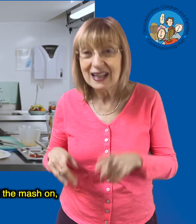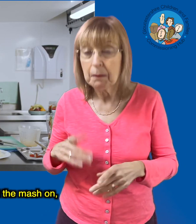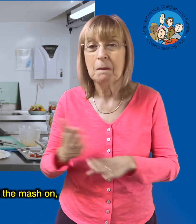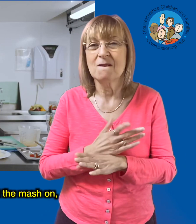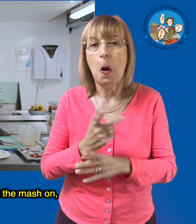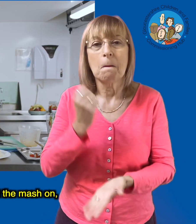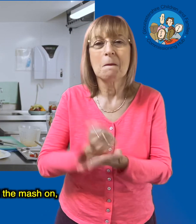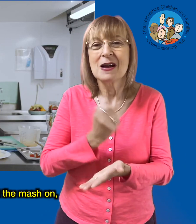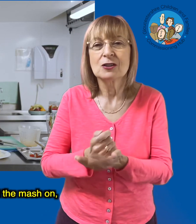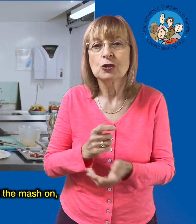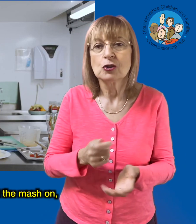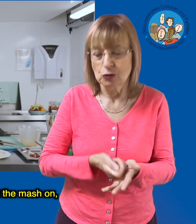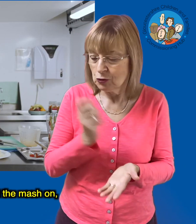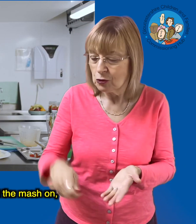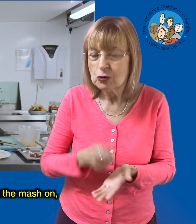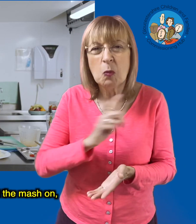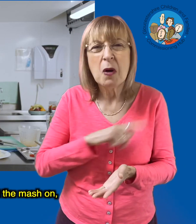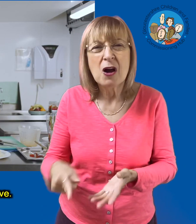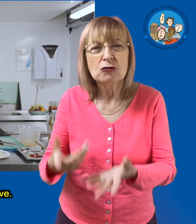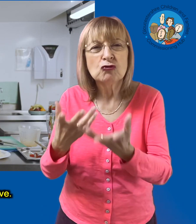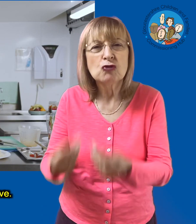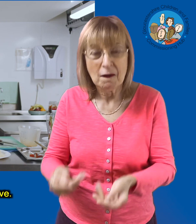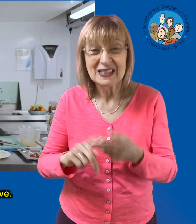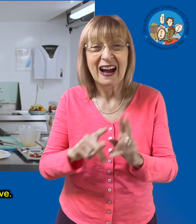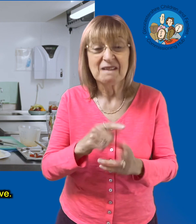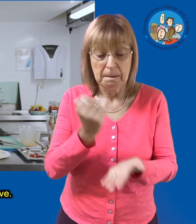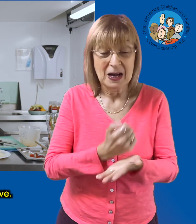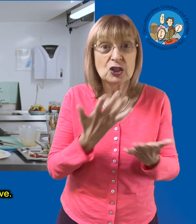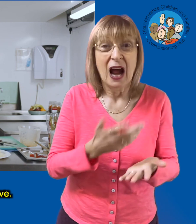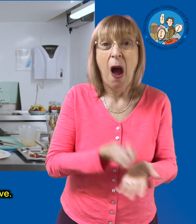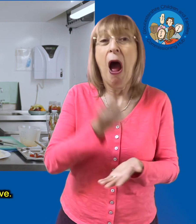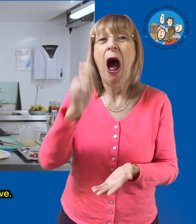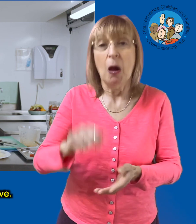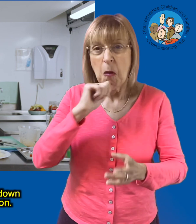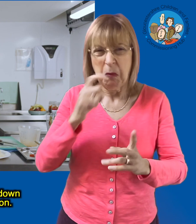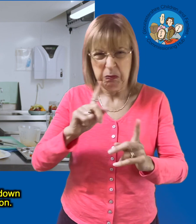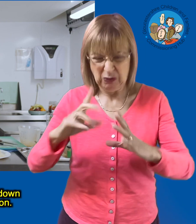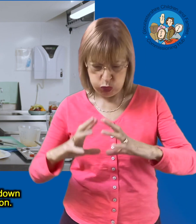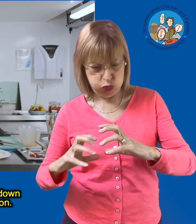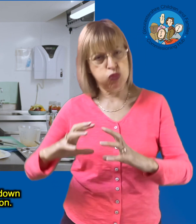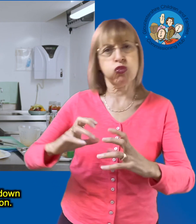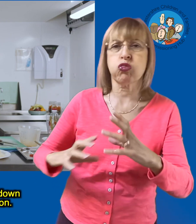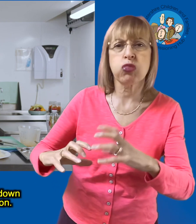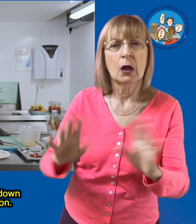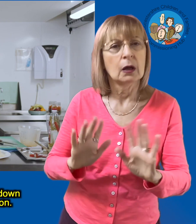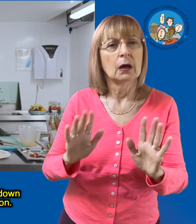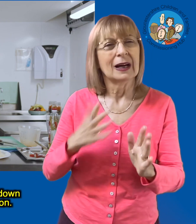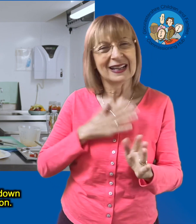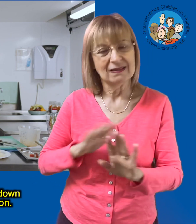up before we put the mash on, because it is quite soft. If I put the mash on now, it'll all move and everything. So we're just going to let that